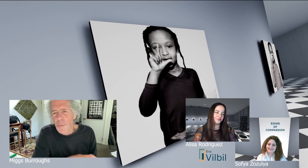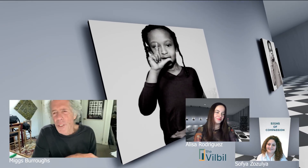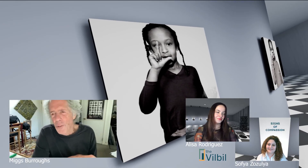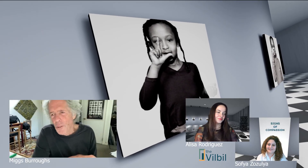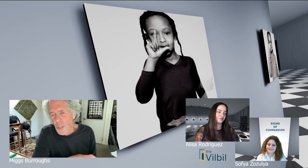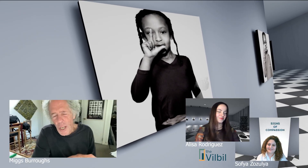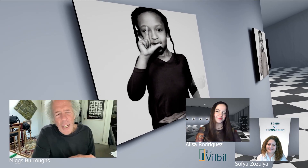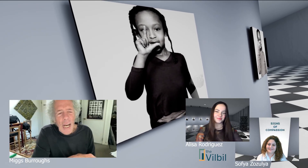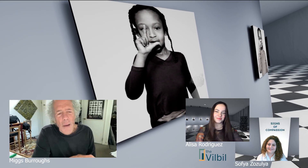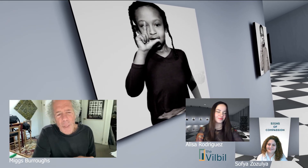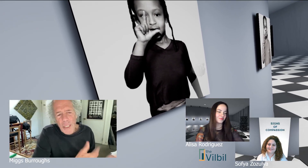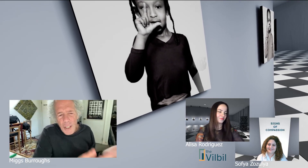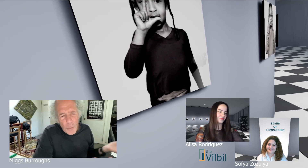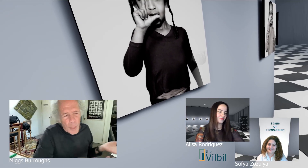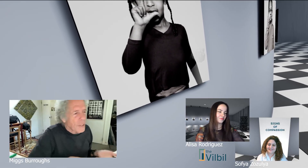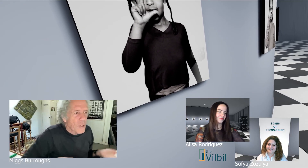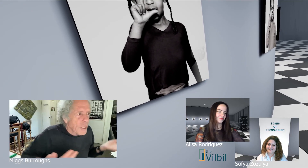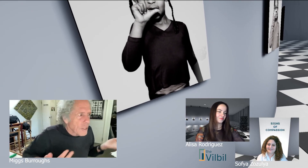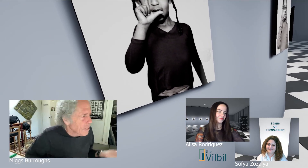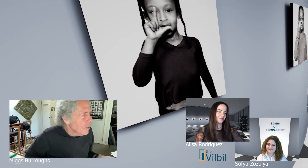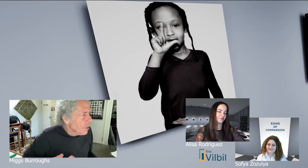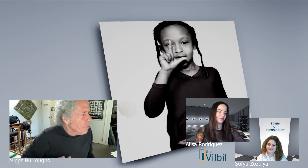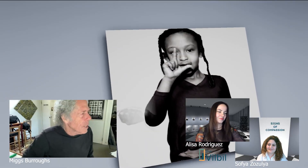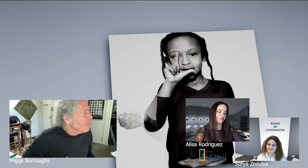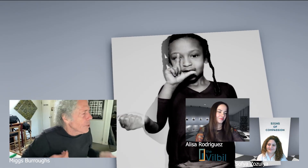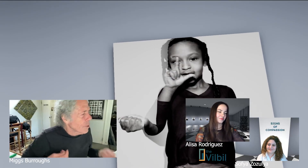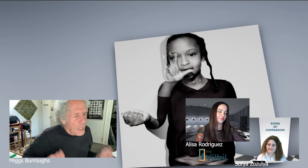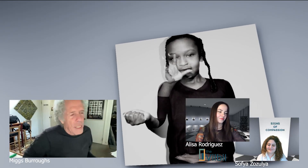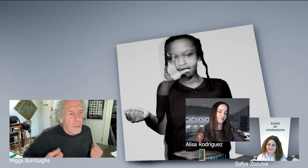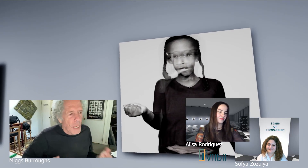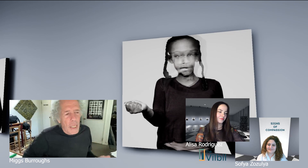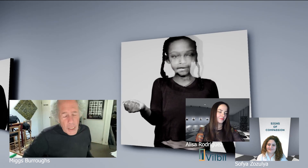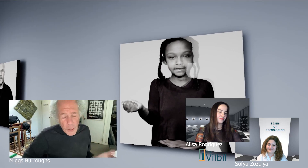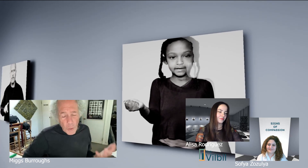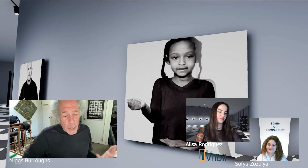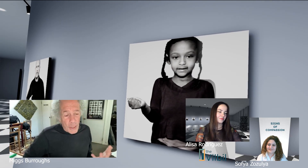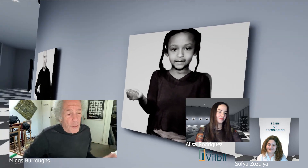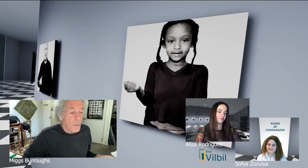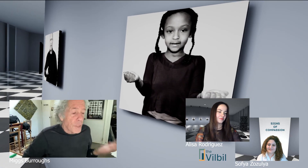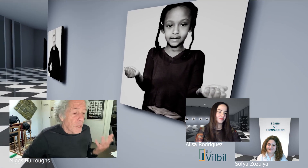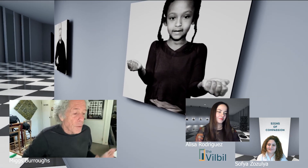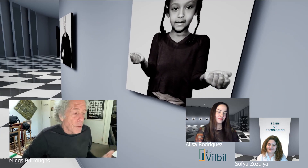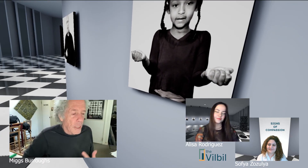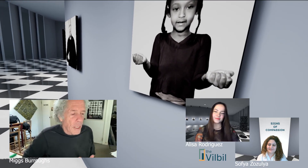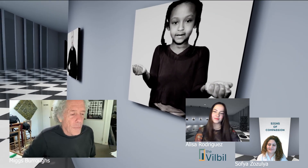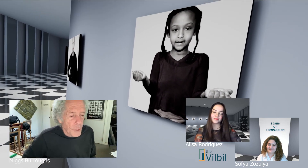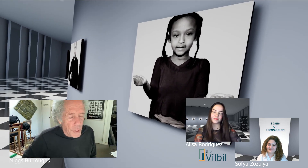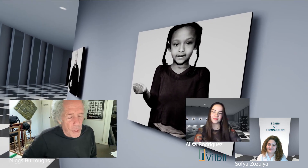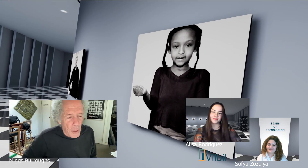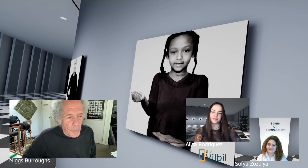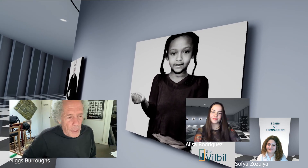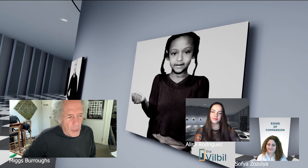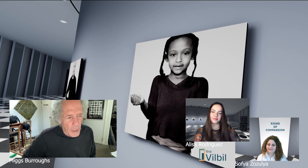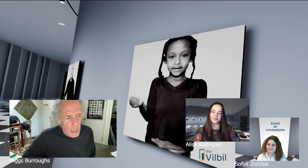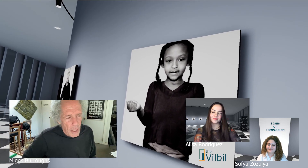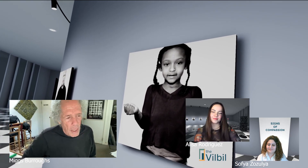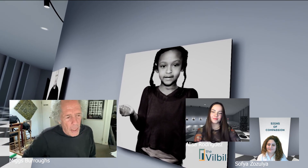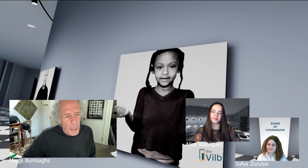be true." I mean, I know painters that, they wake up and they're painting and that's the way to be a really accomplished at something,